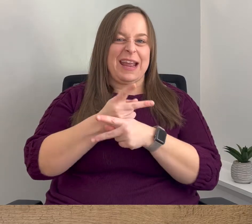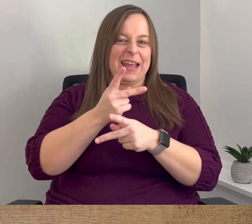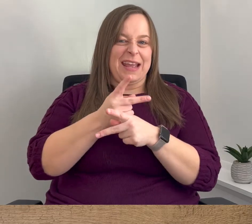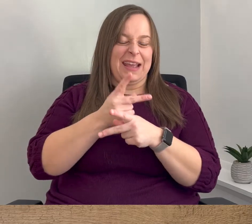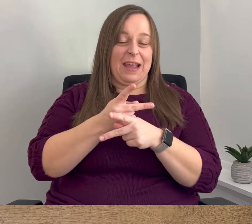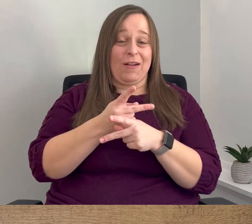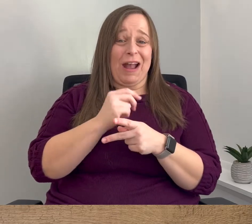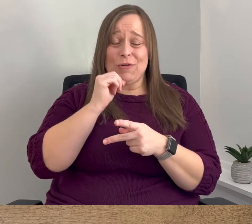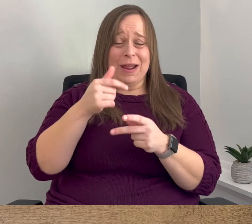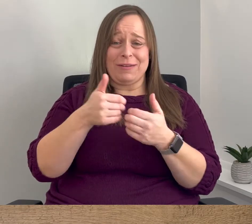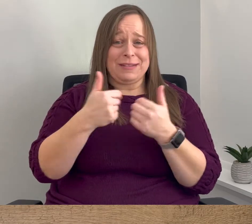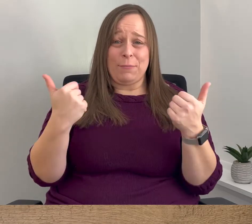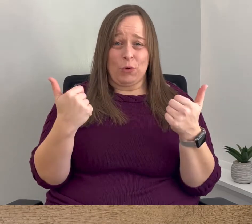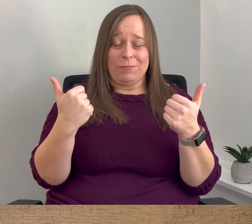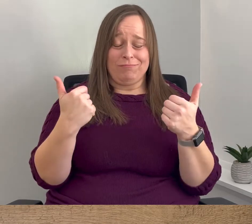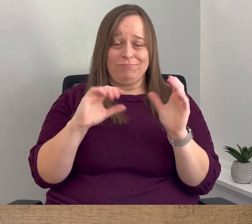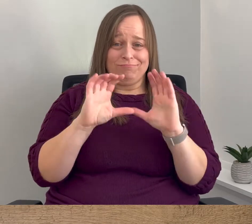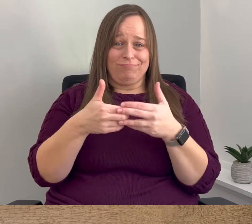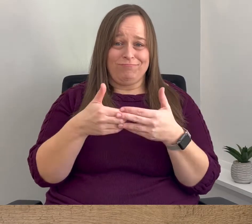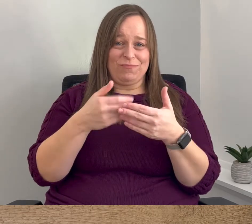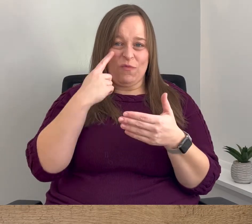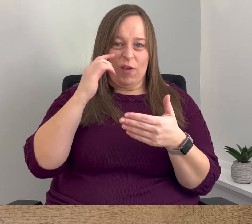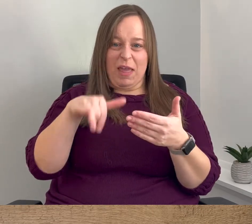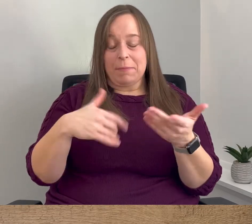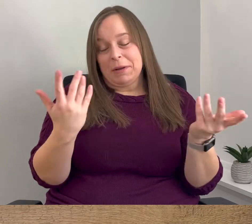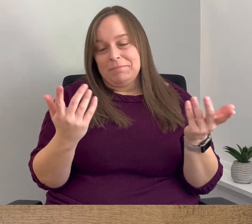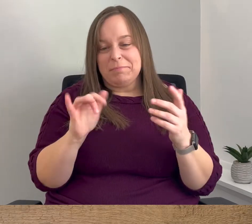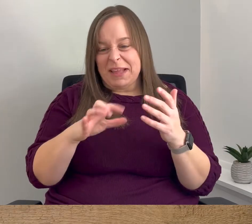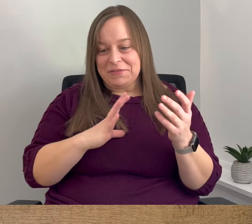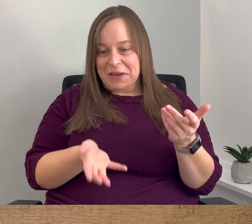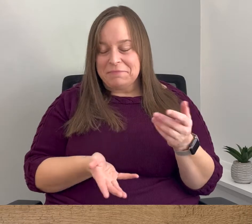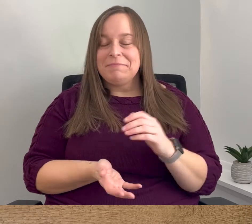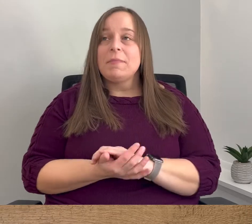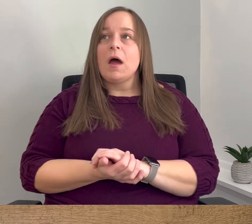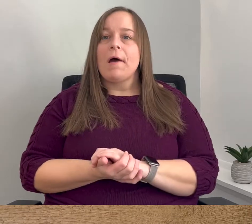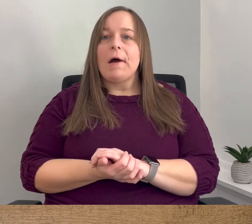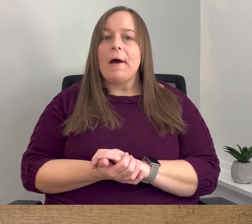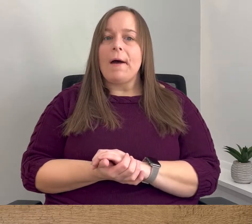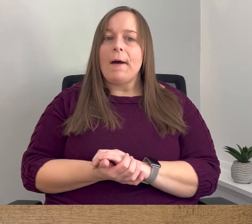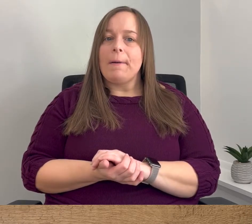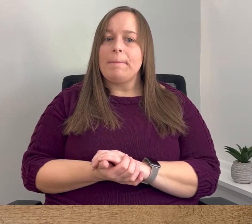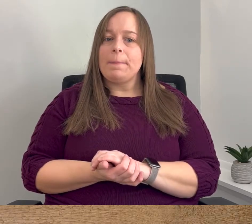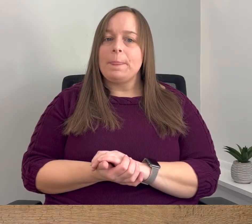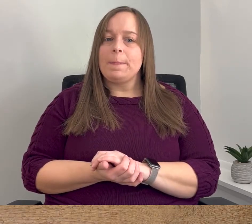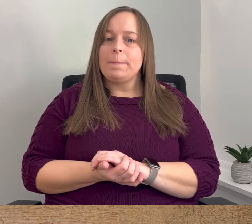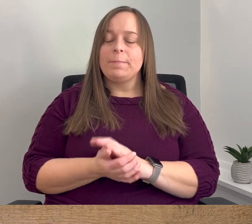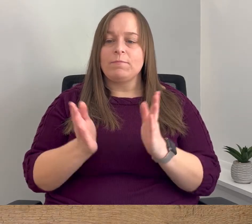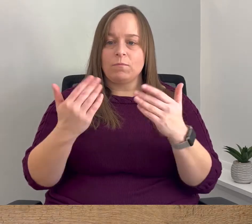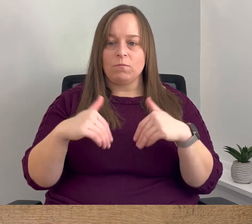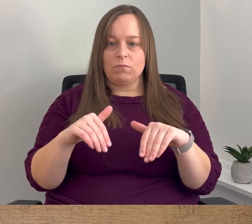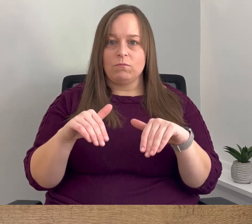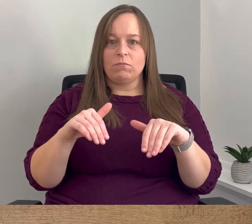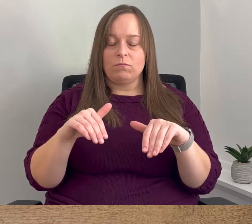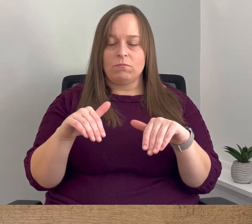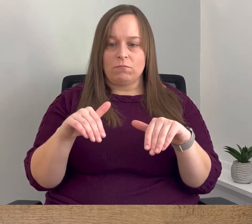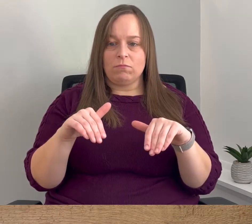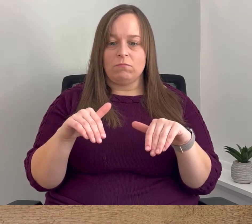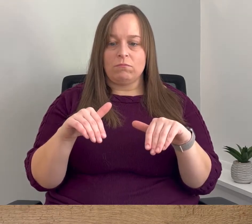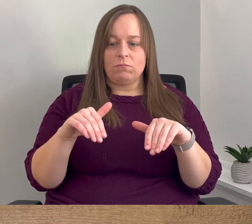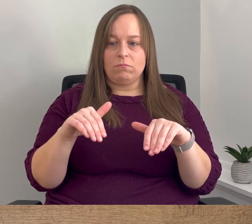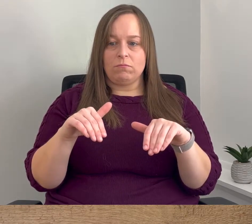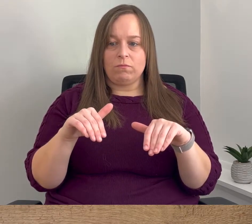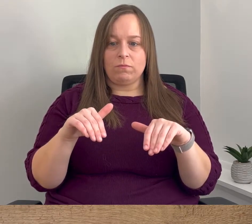or daycare. I put that, I don't have a separate line item for that, but that's fine. This